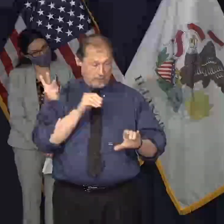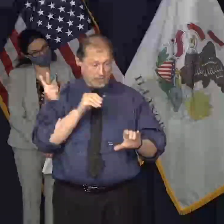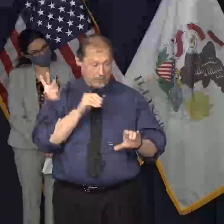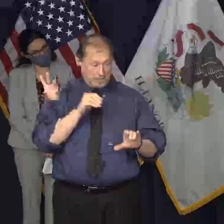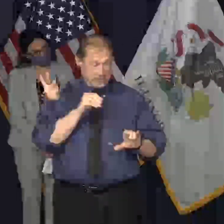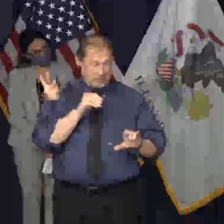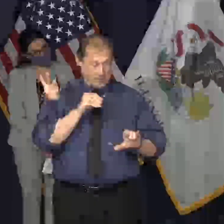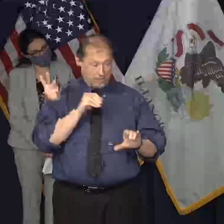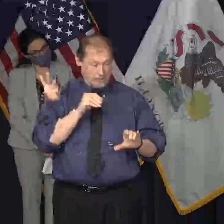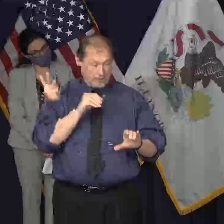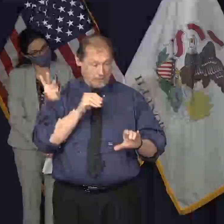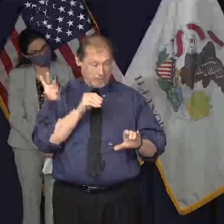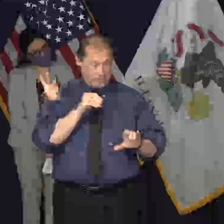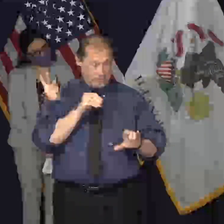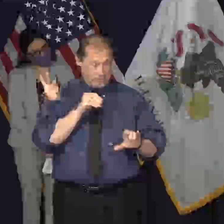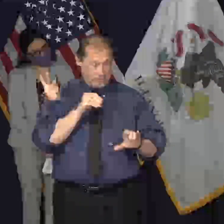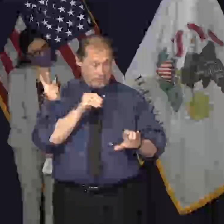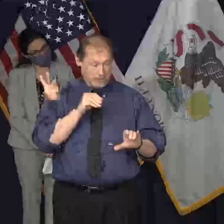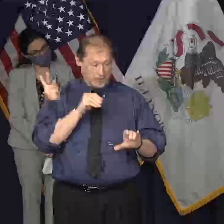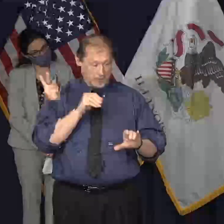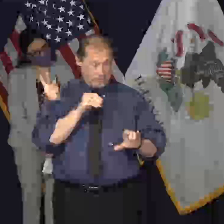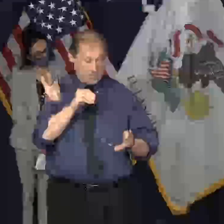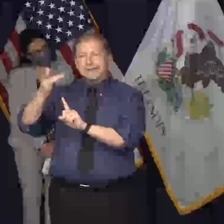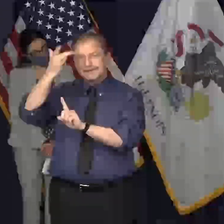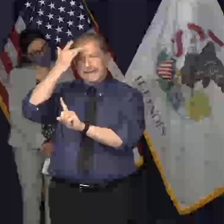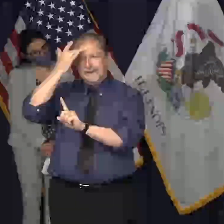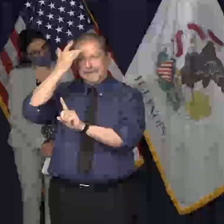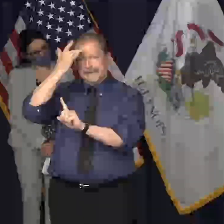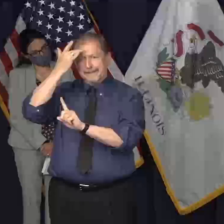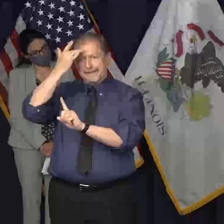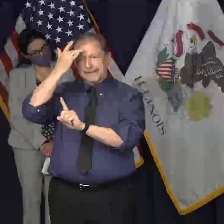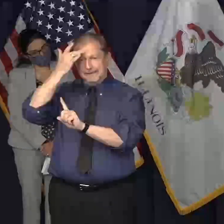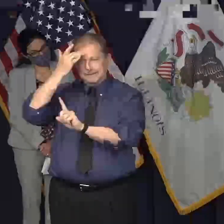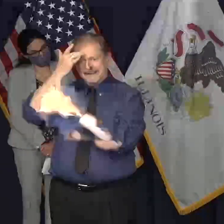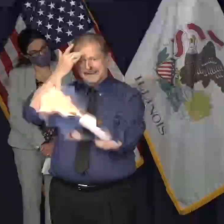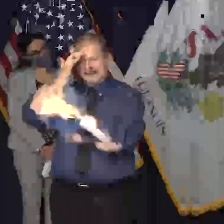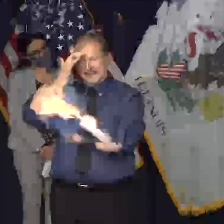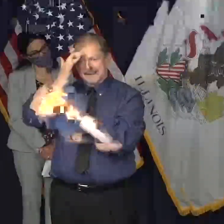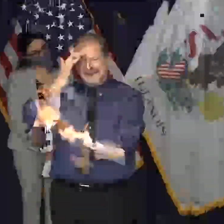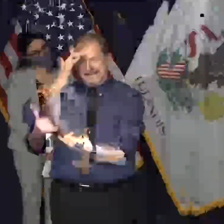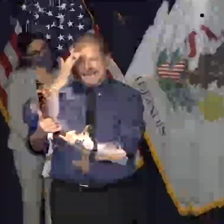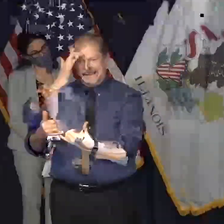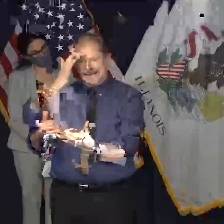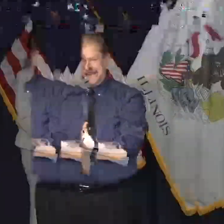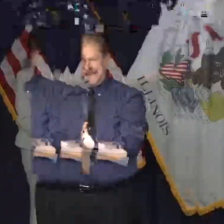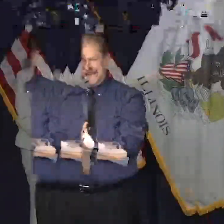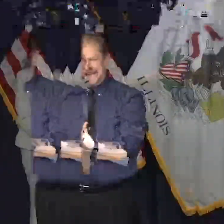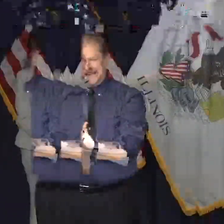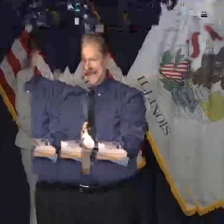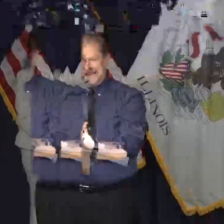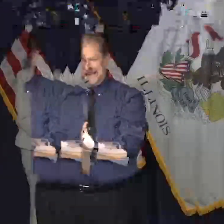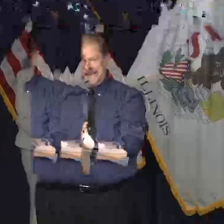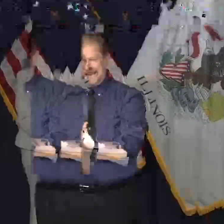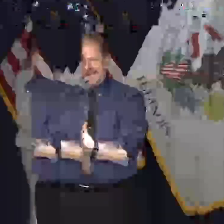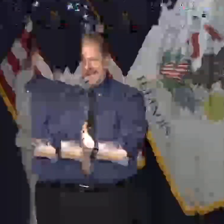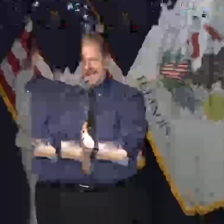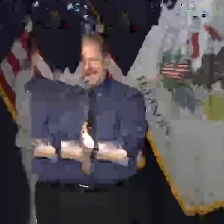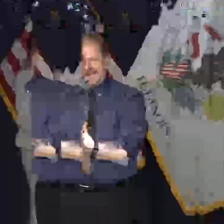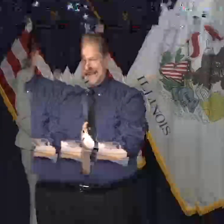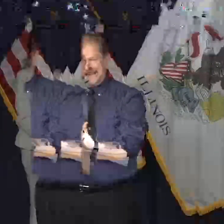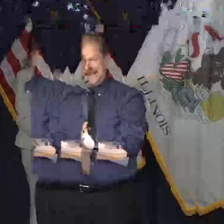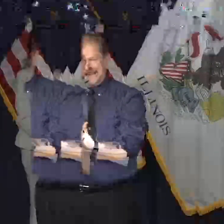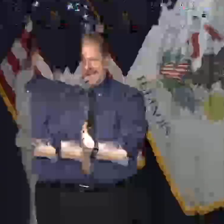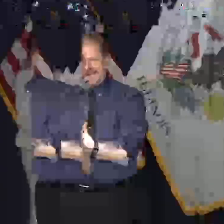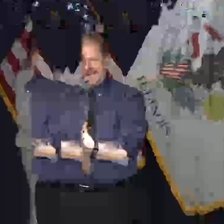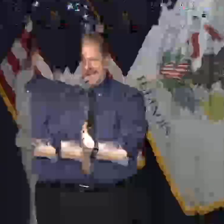68,232 total cases. Over the last 24 hours, we were alerted to 136